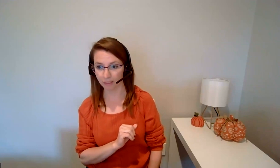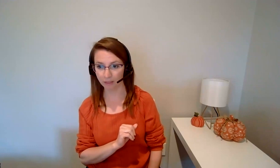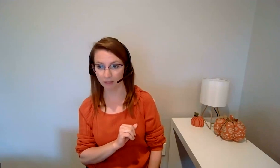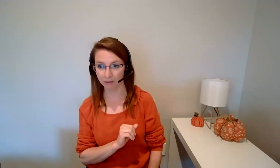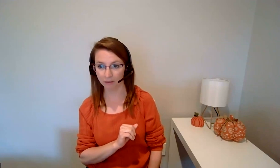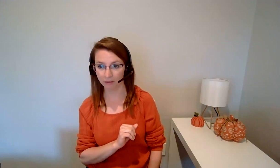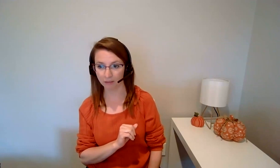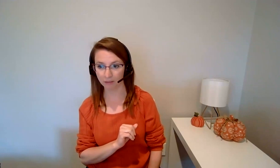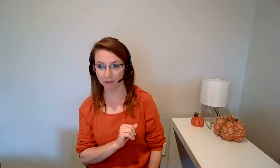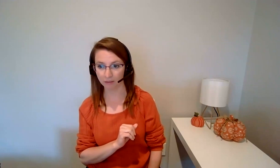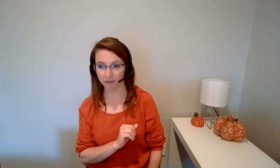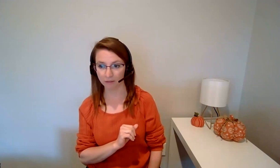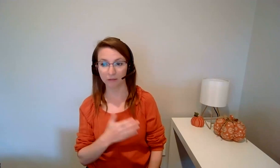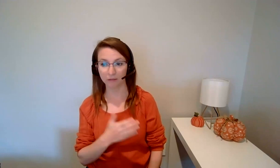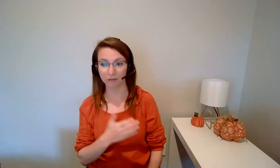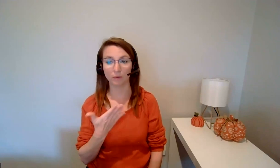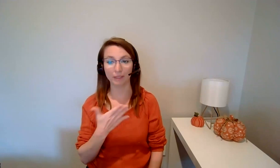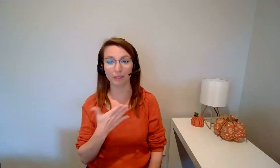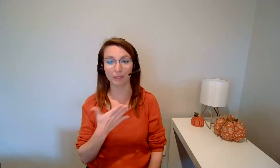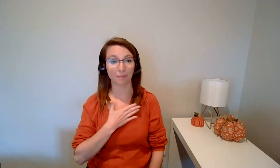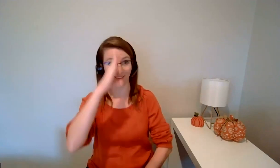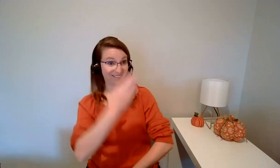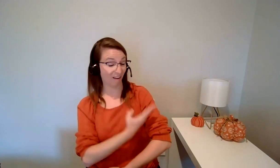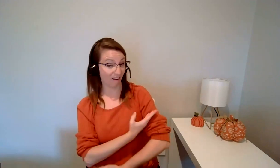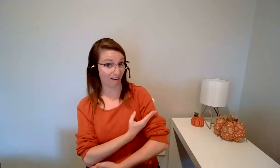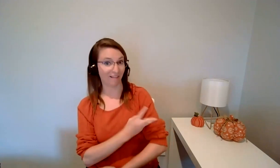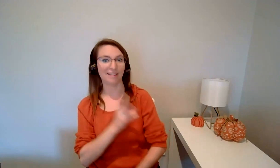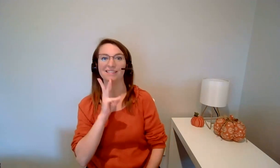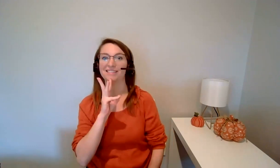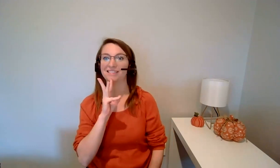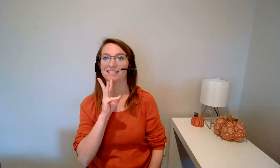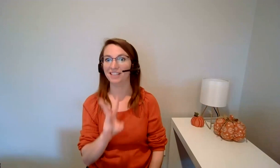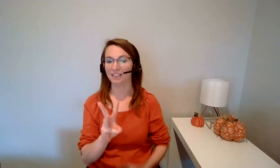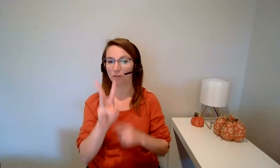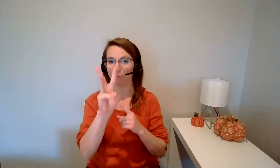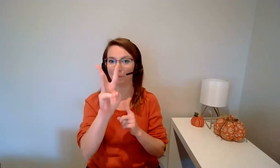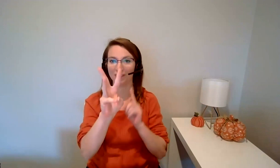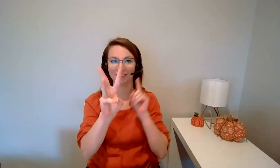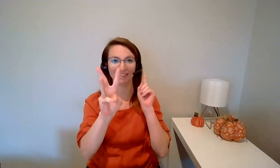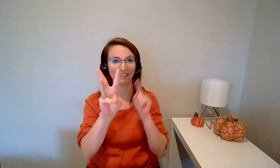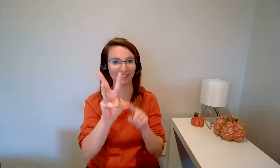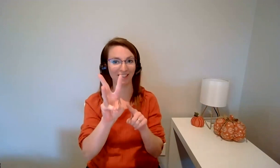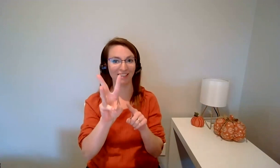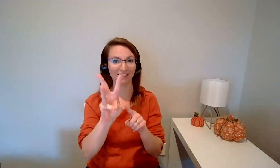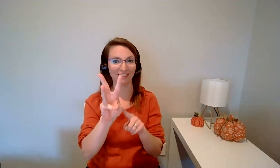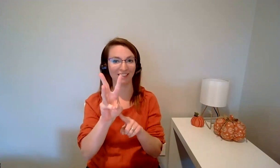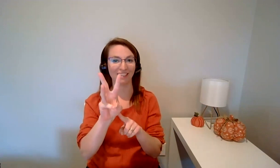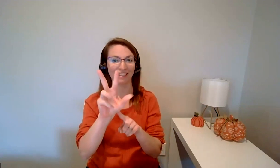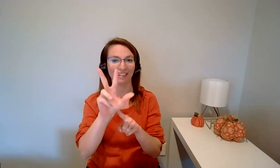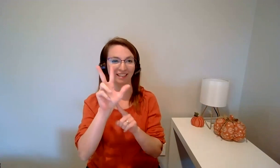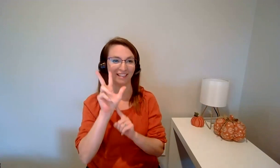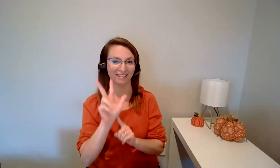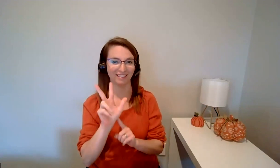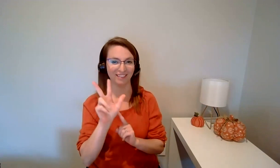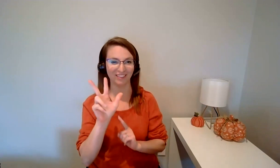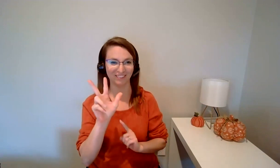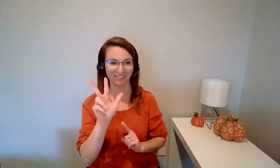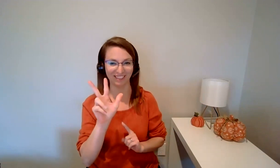Okay. So it's my son is 6. So remember, this is 6. This is